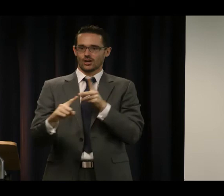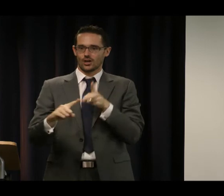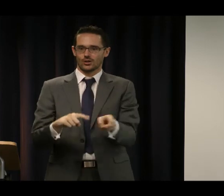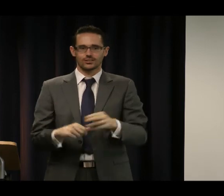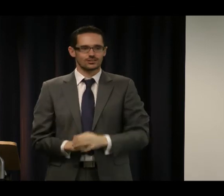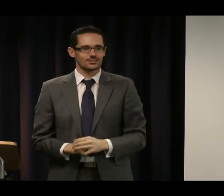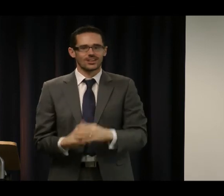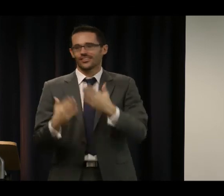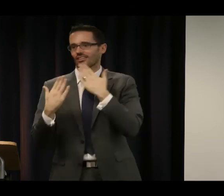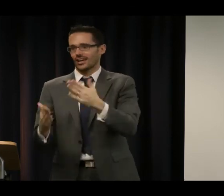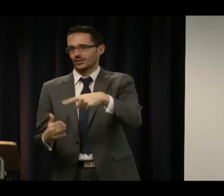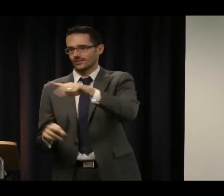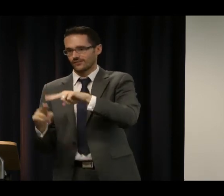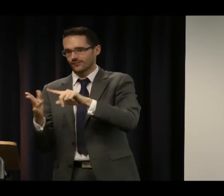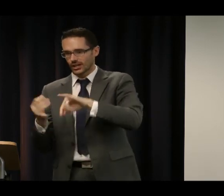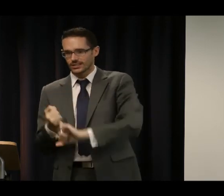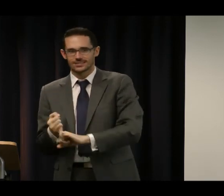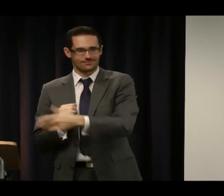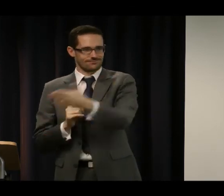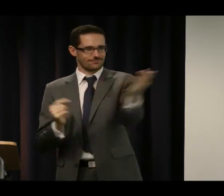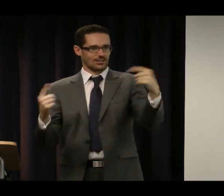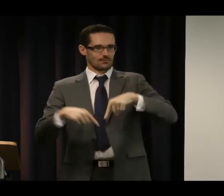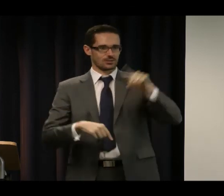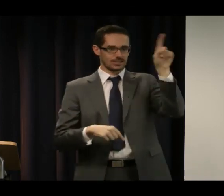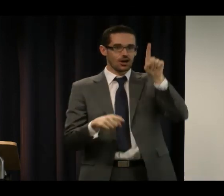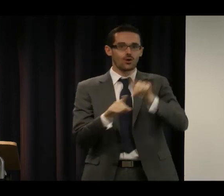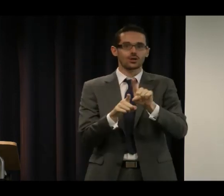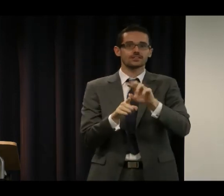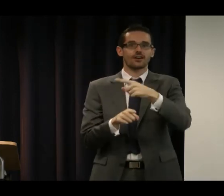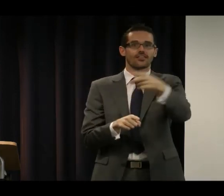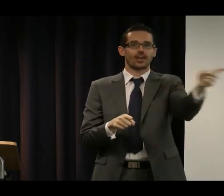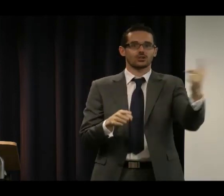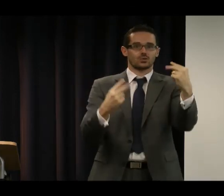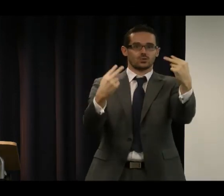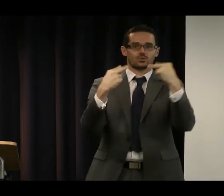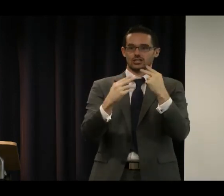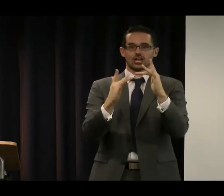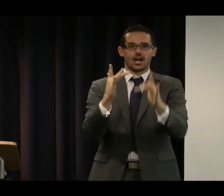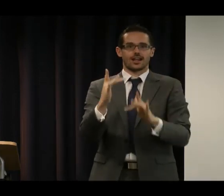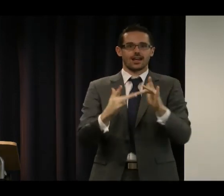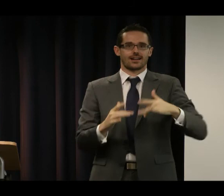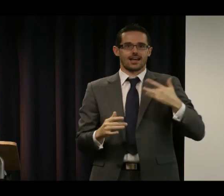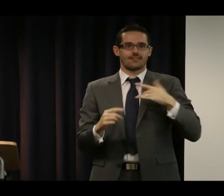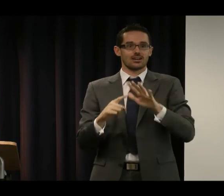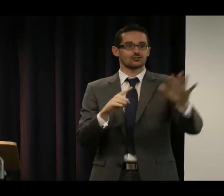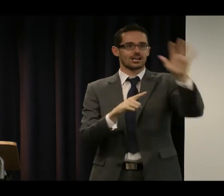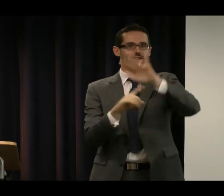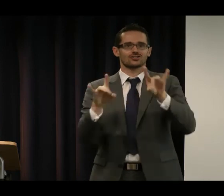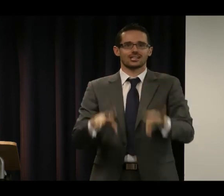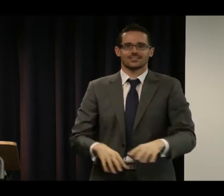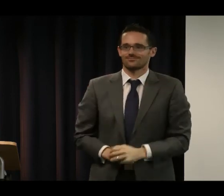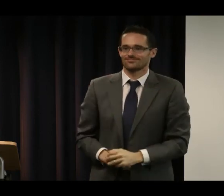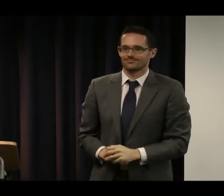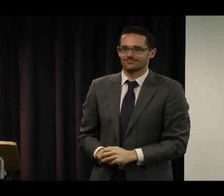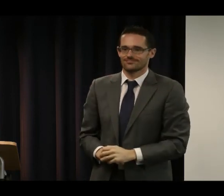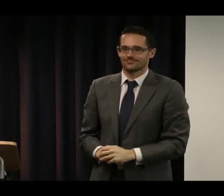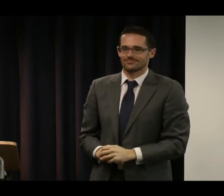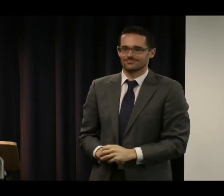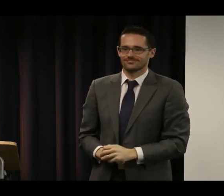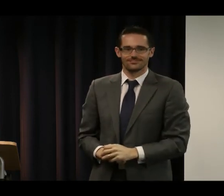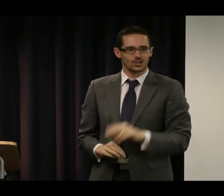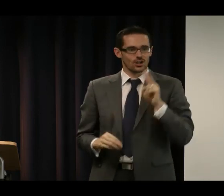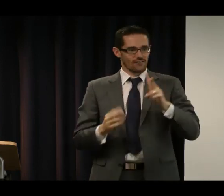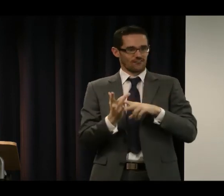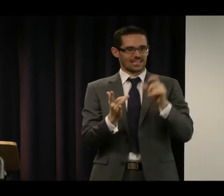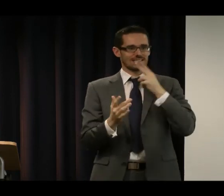you. Okay, I think that's it for this afternoon. Thank you again for FOS and everyone for attending today. Thanks to those people watching online